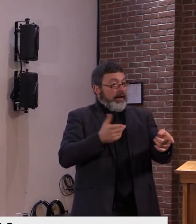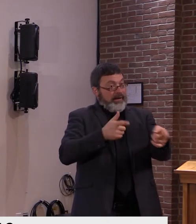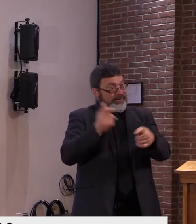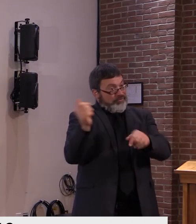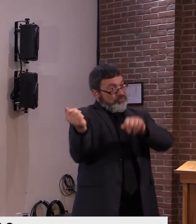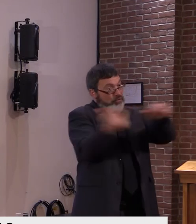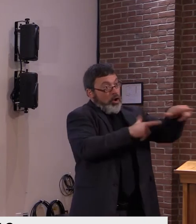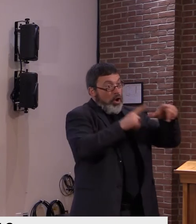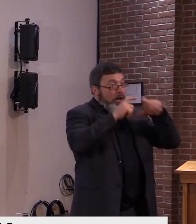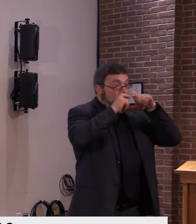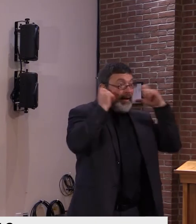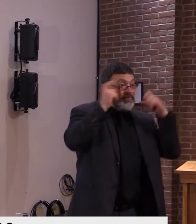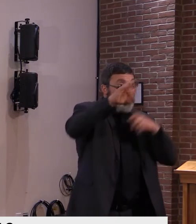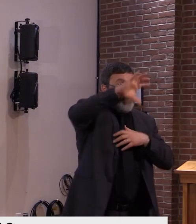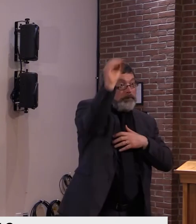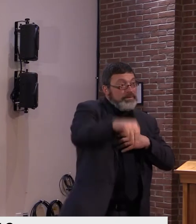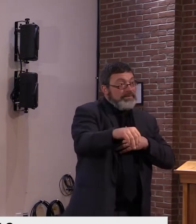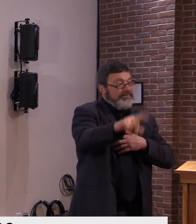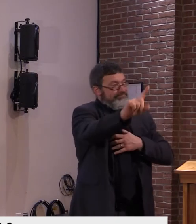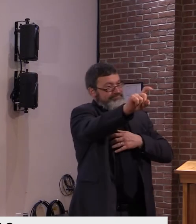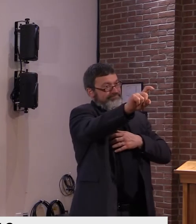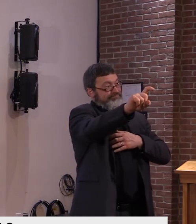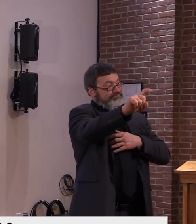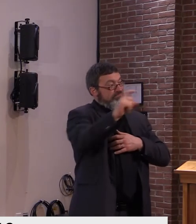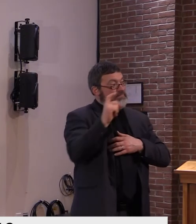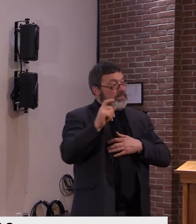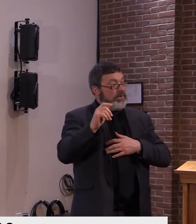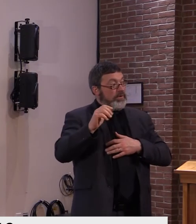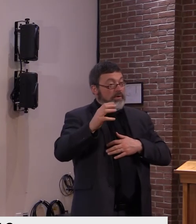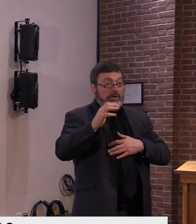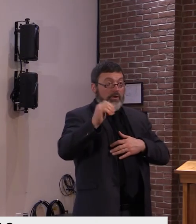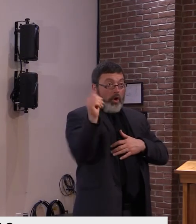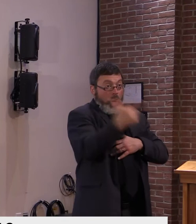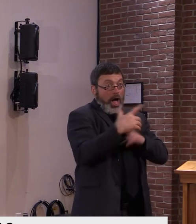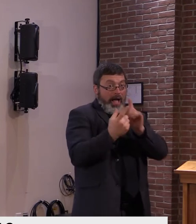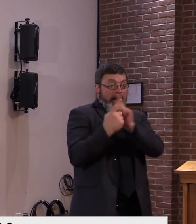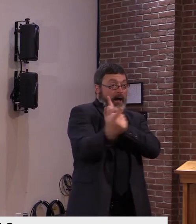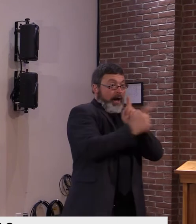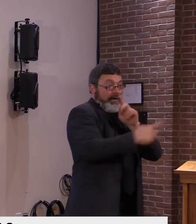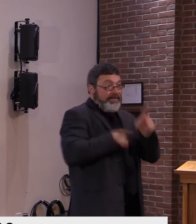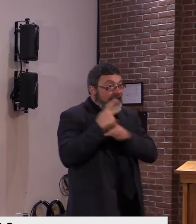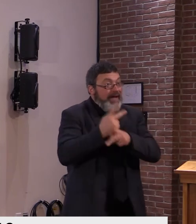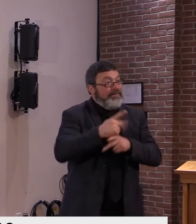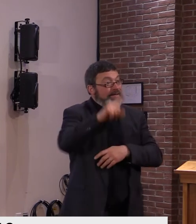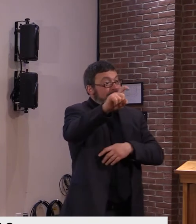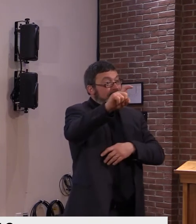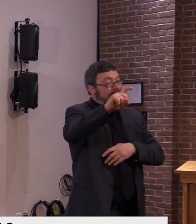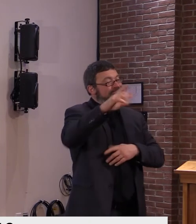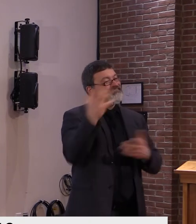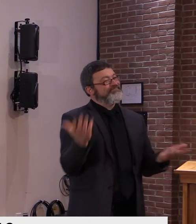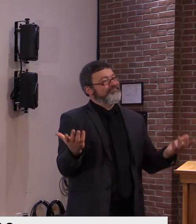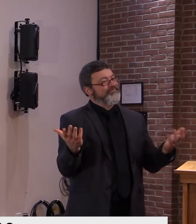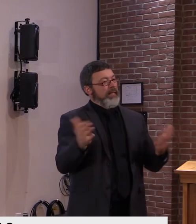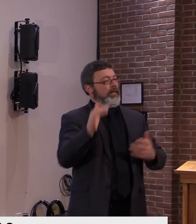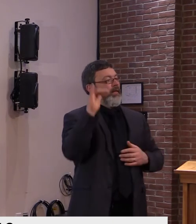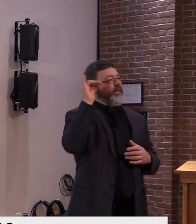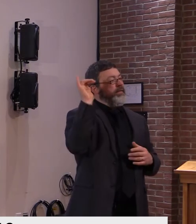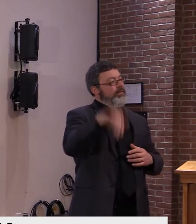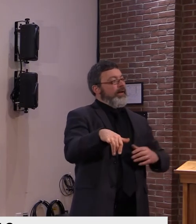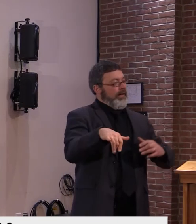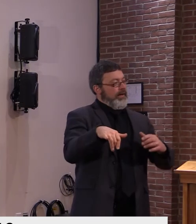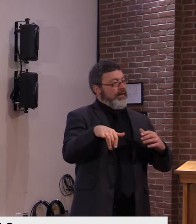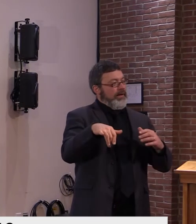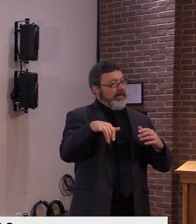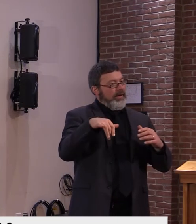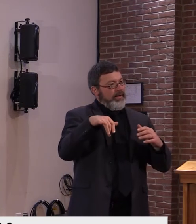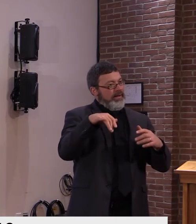not engage in activities that would be in a crowded setting or in a location where there's multiple